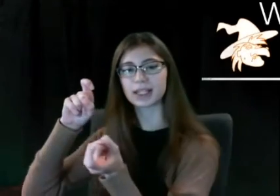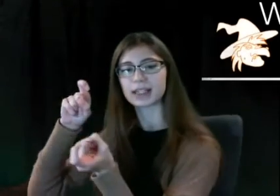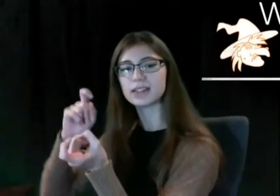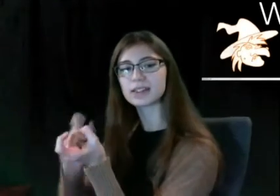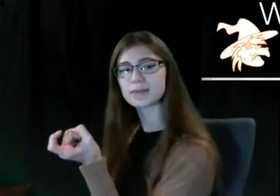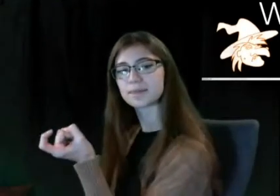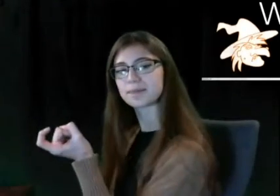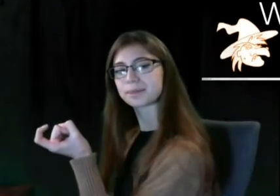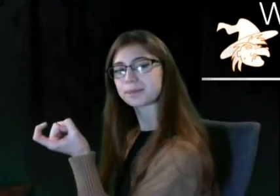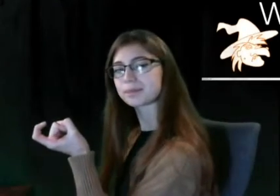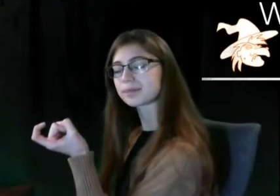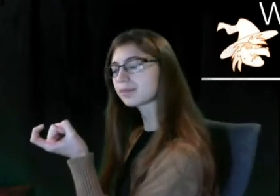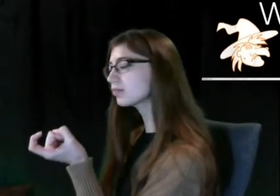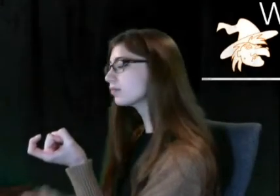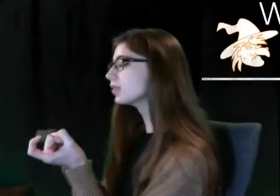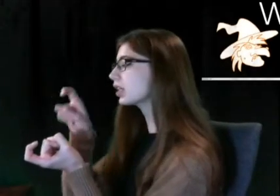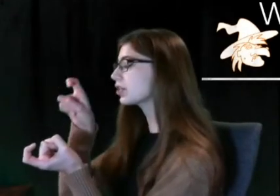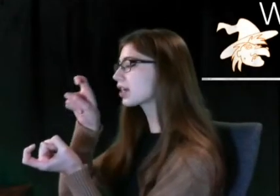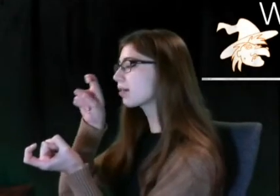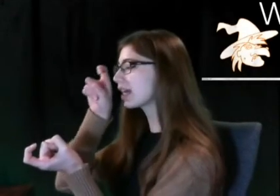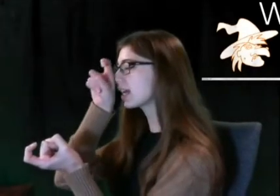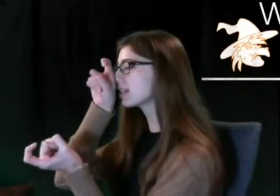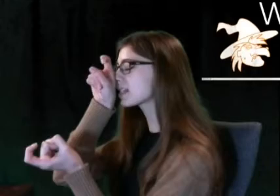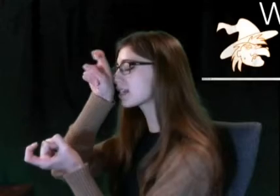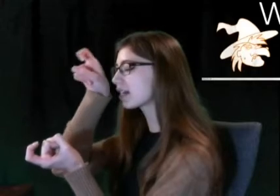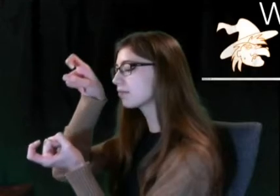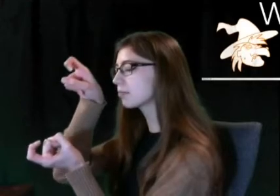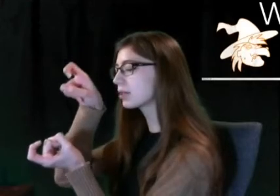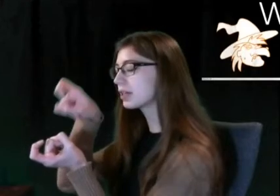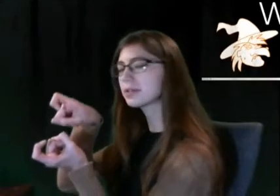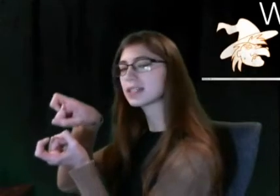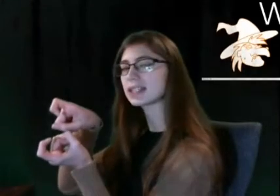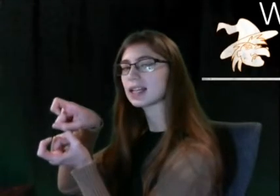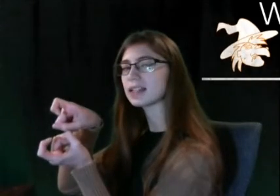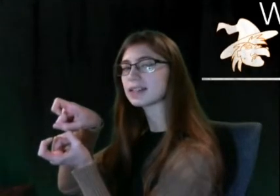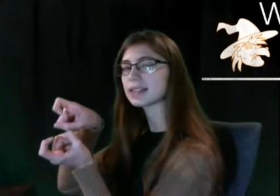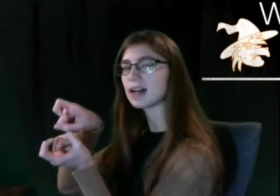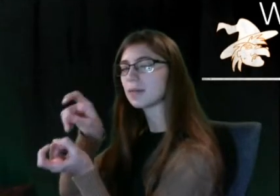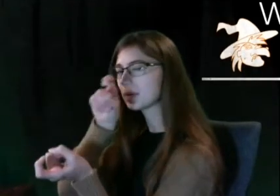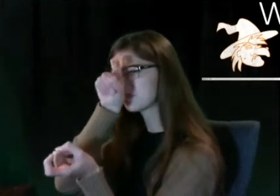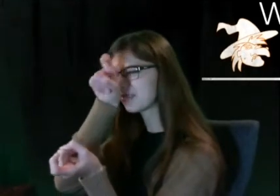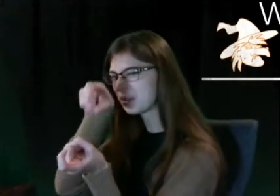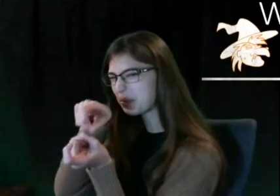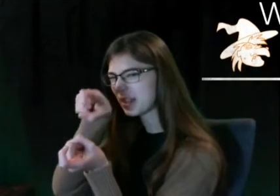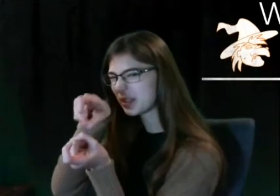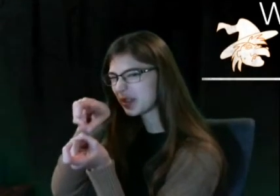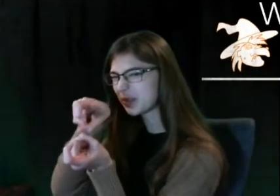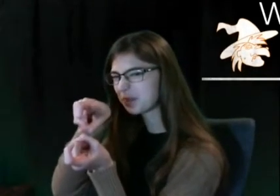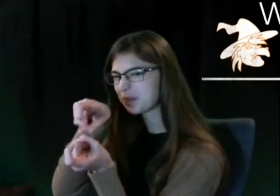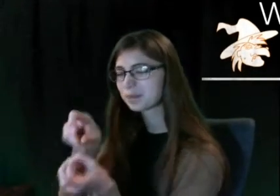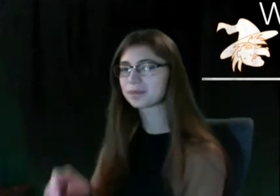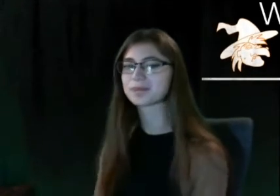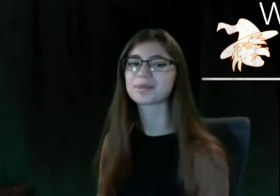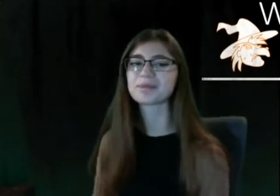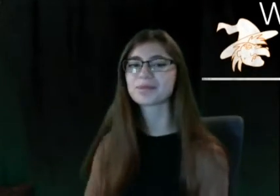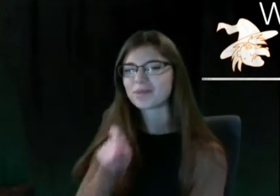this. Your dominant hand is going to come from your nose and land on top. Witch.